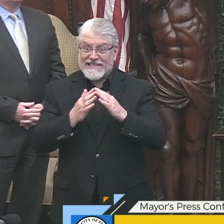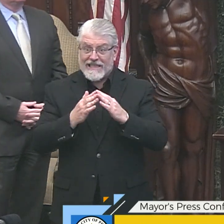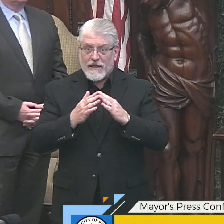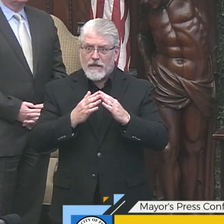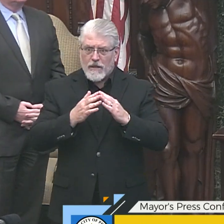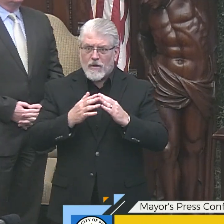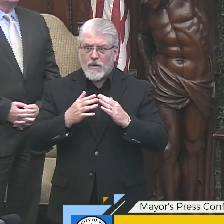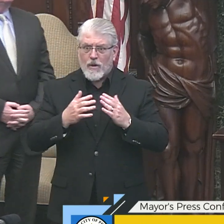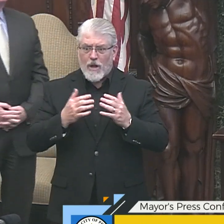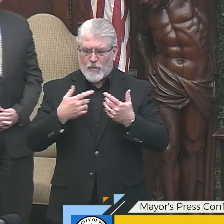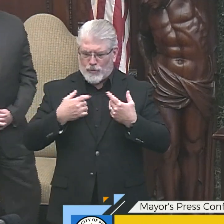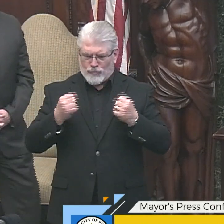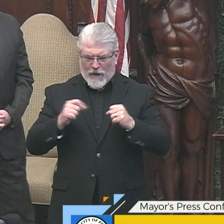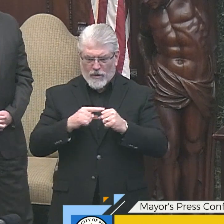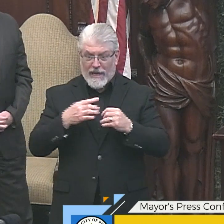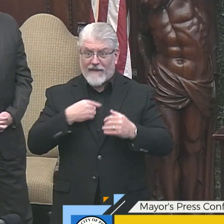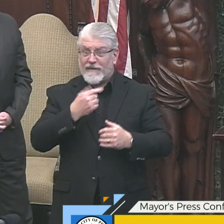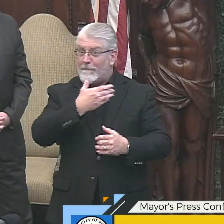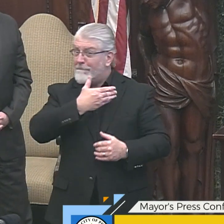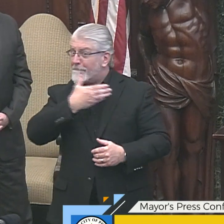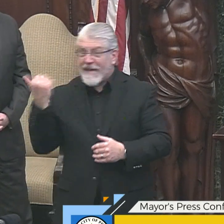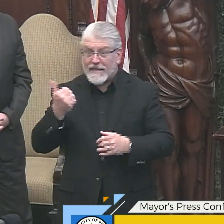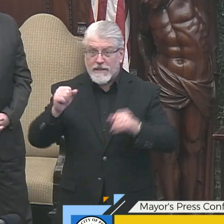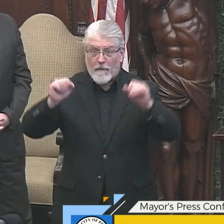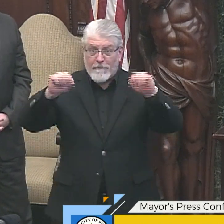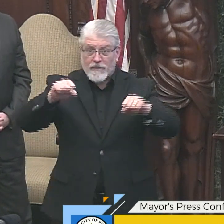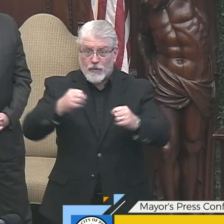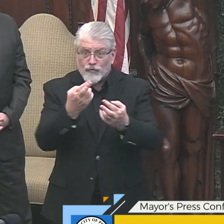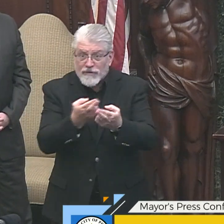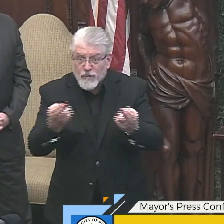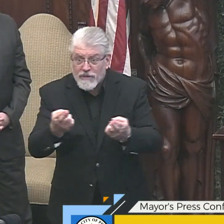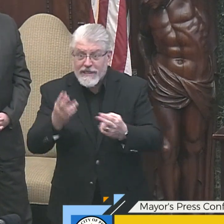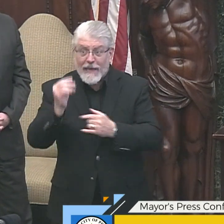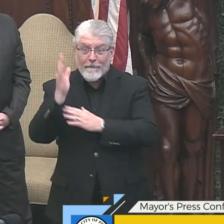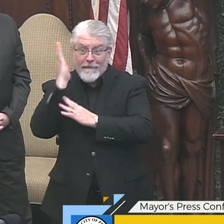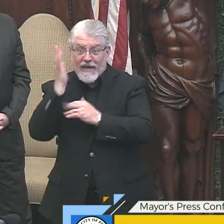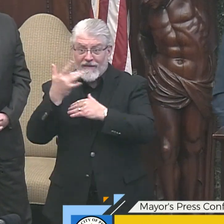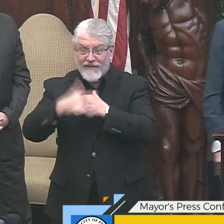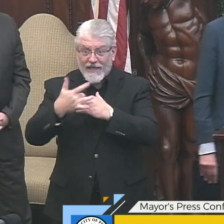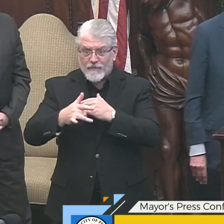do that and take these serious steps now. Thank you.